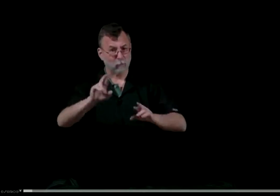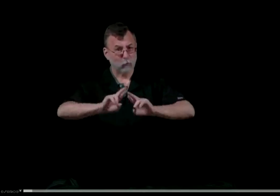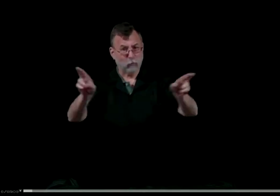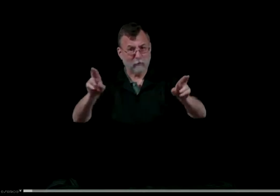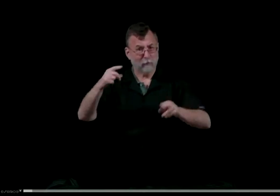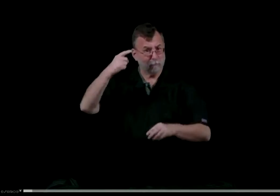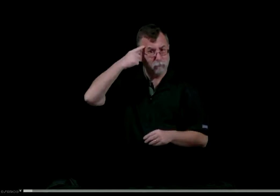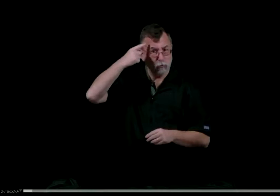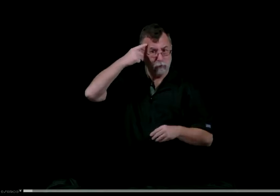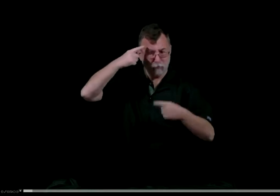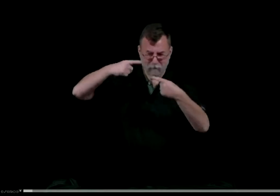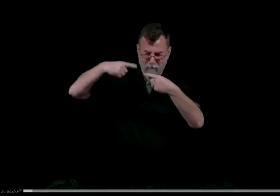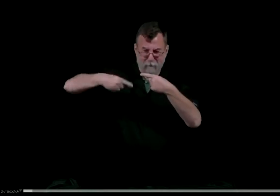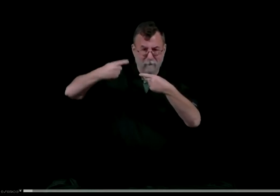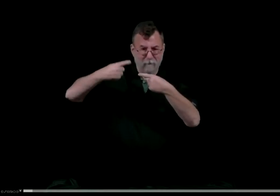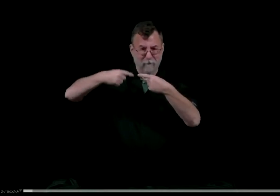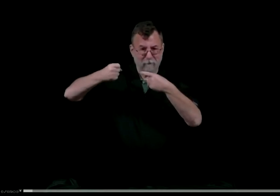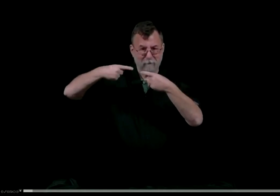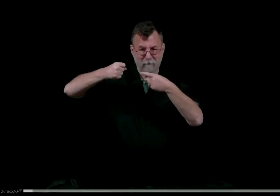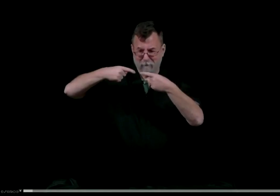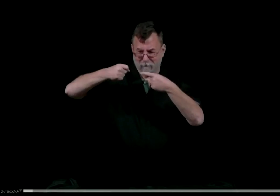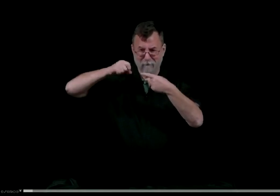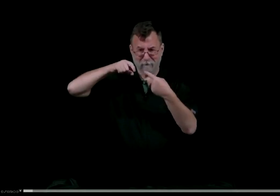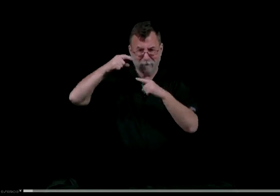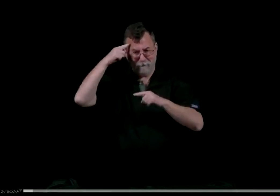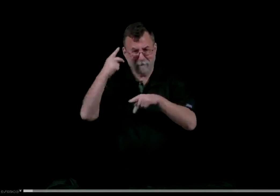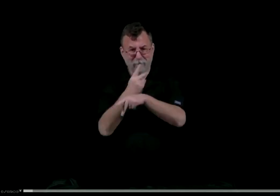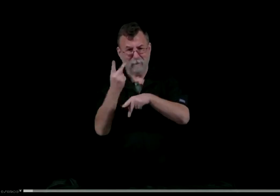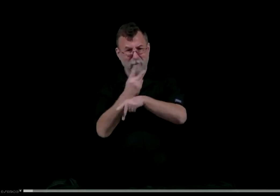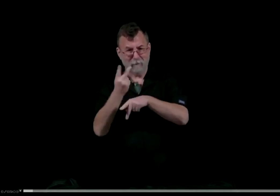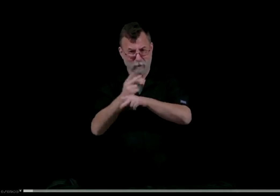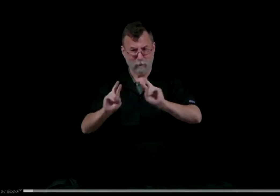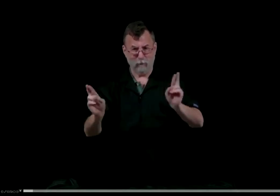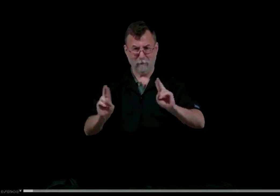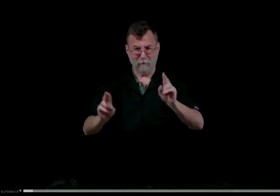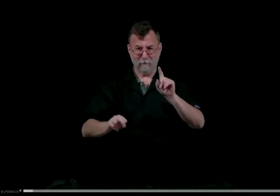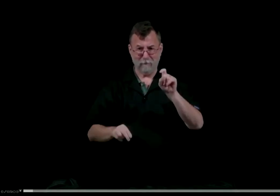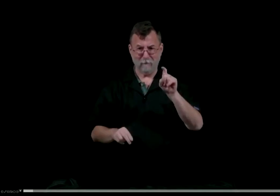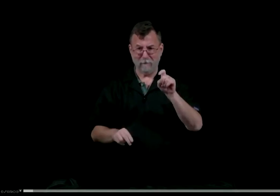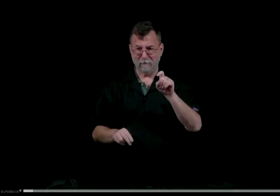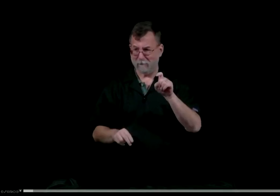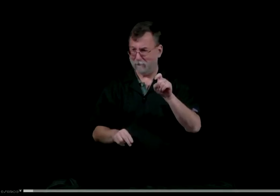Okay. Now, are we ready? I want to get your mind thinking about some things.